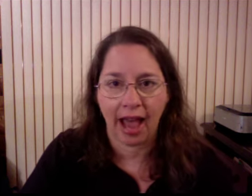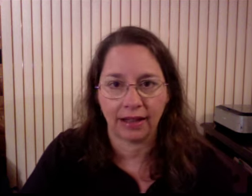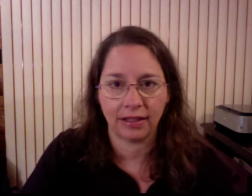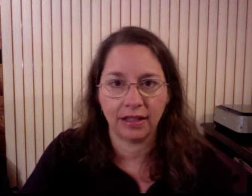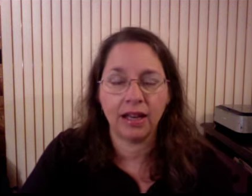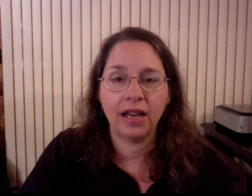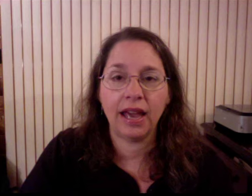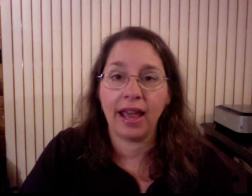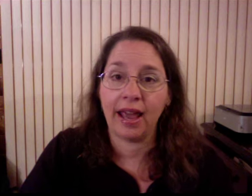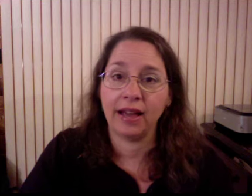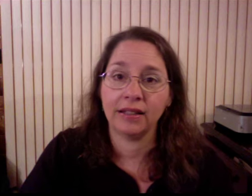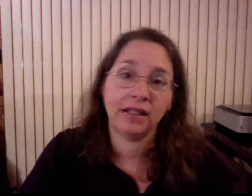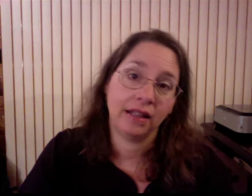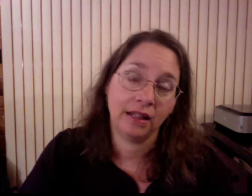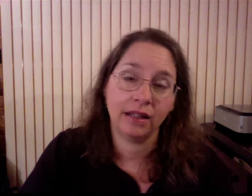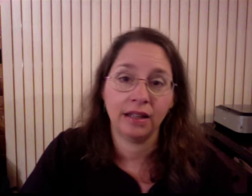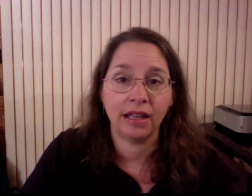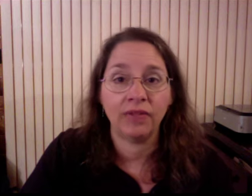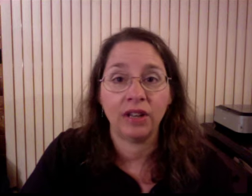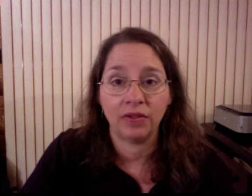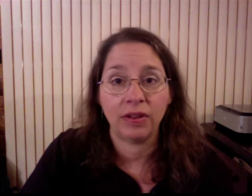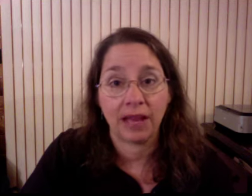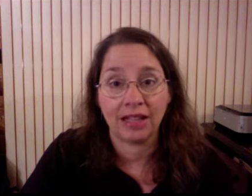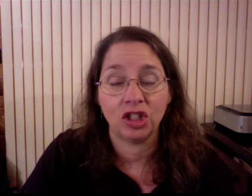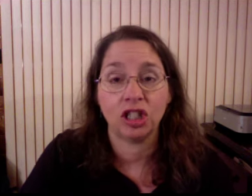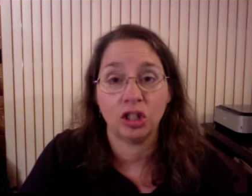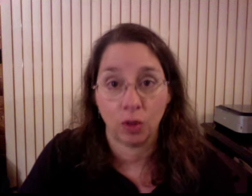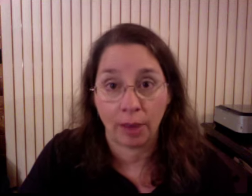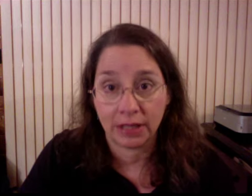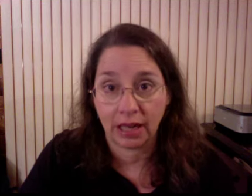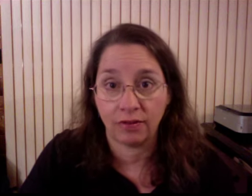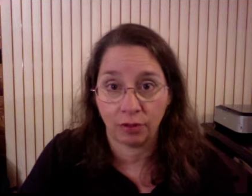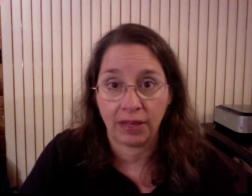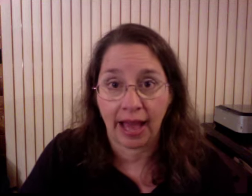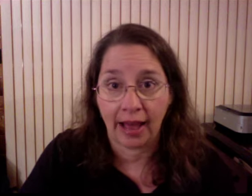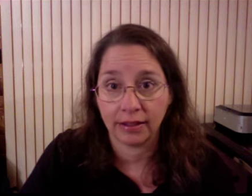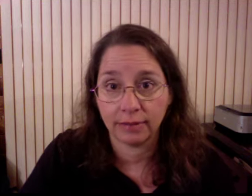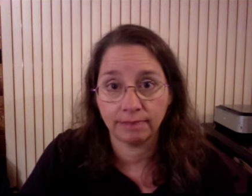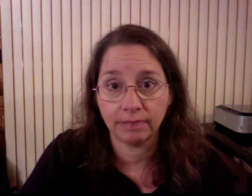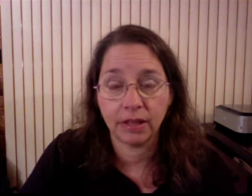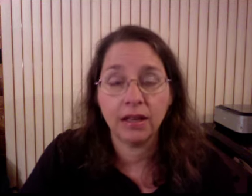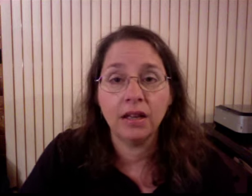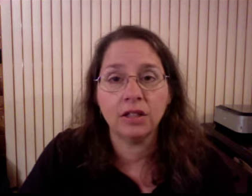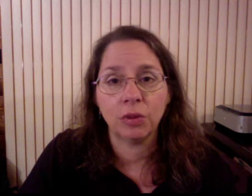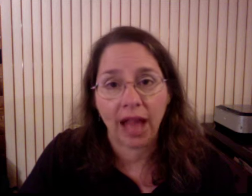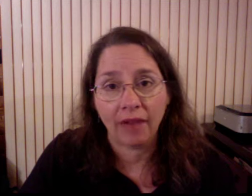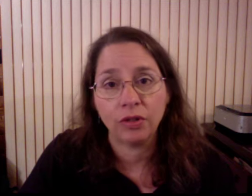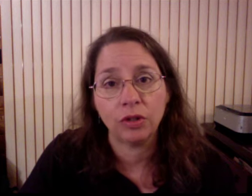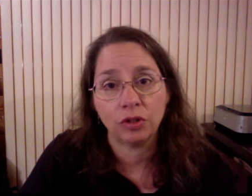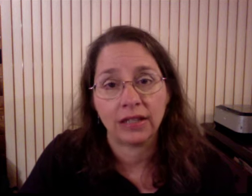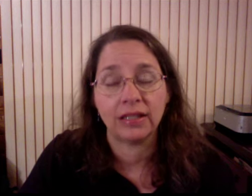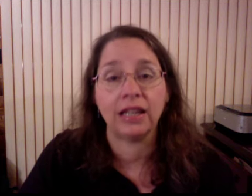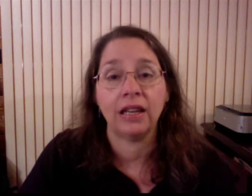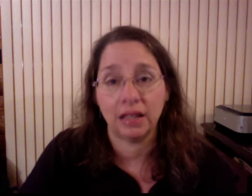act, and even if he manages to abstain from the act. So we have to address the